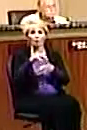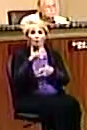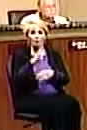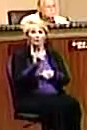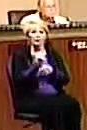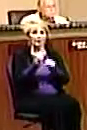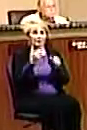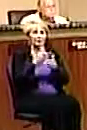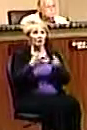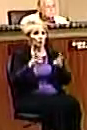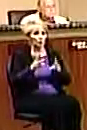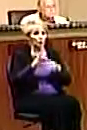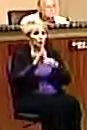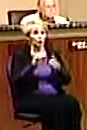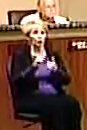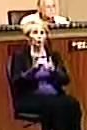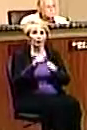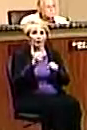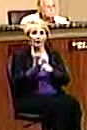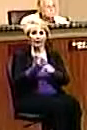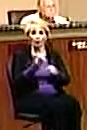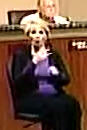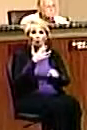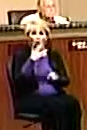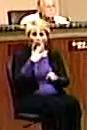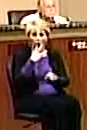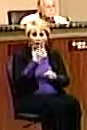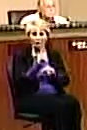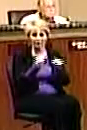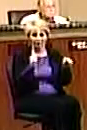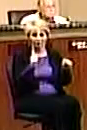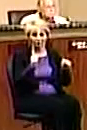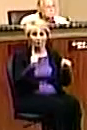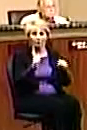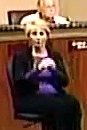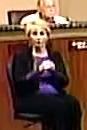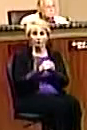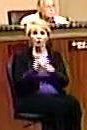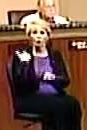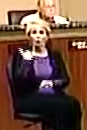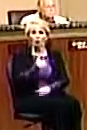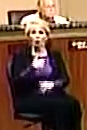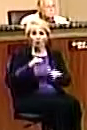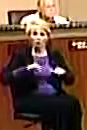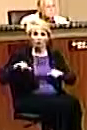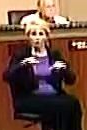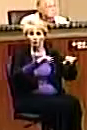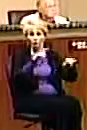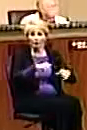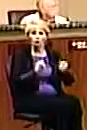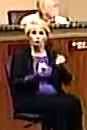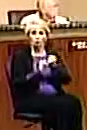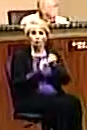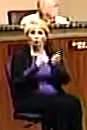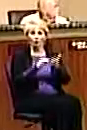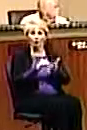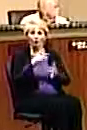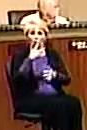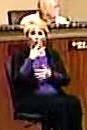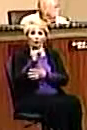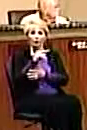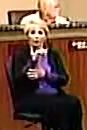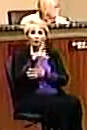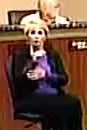some ways related to access to safe water. And whereas we're all stewards of the water infrastructure upon which